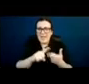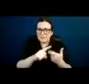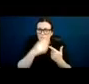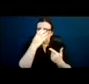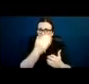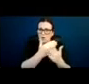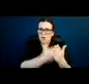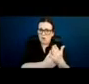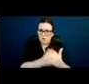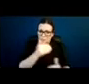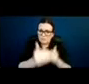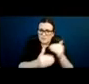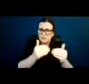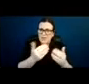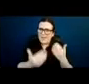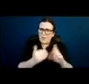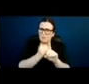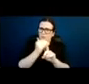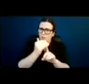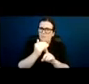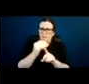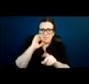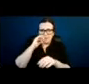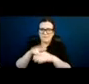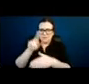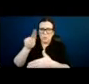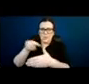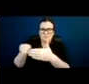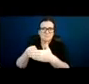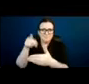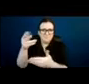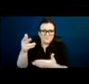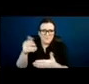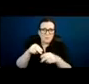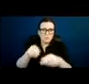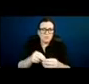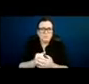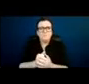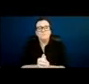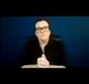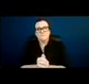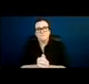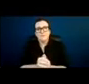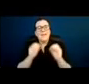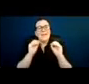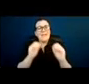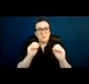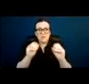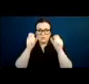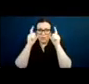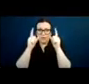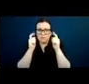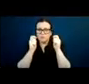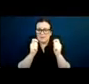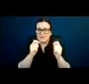they could be improved in light of the UNCRPD approach. Education and awareness training was highlighted primarily